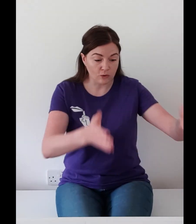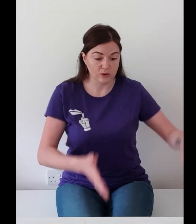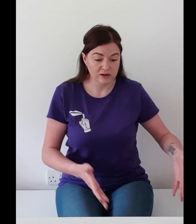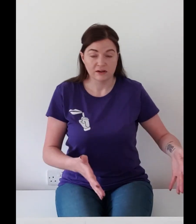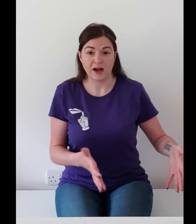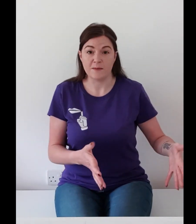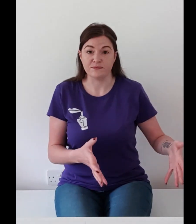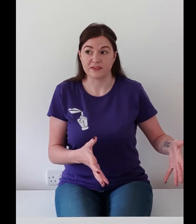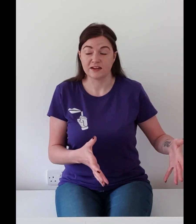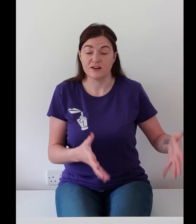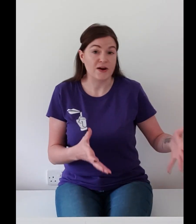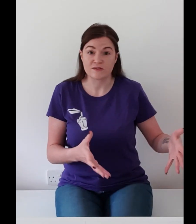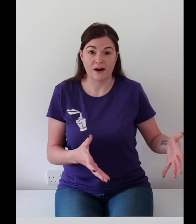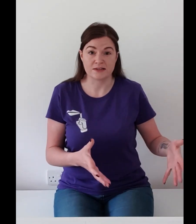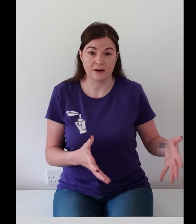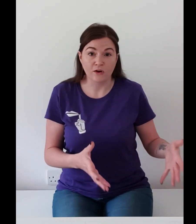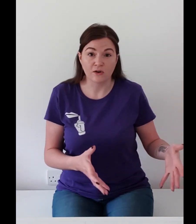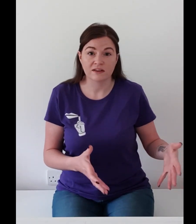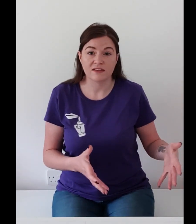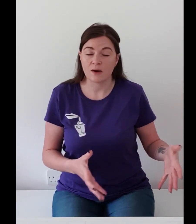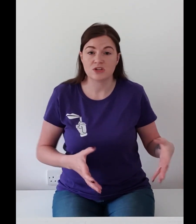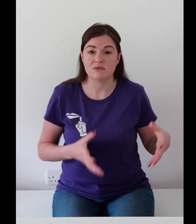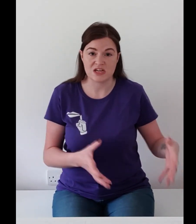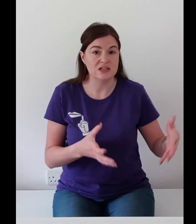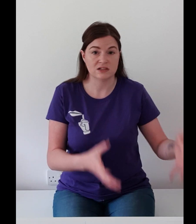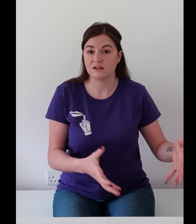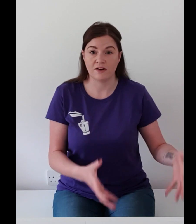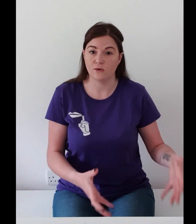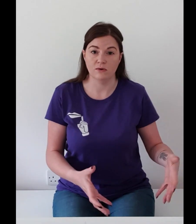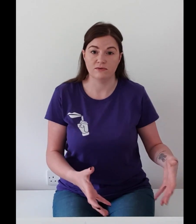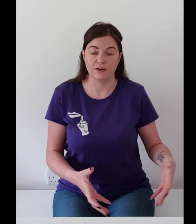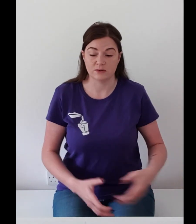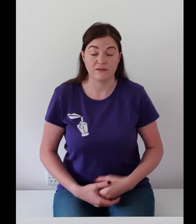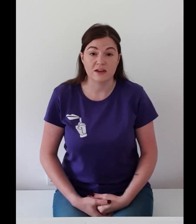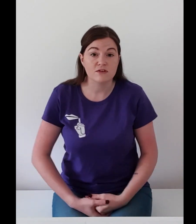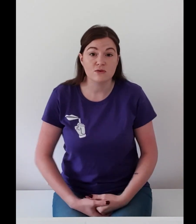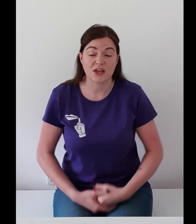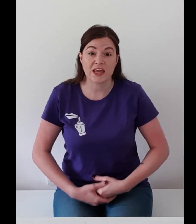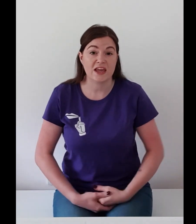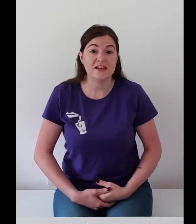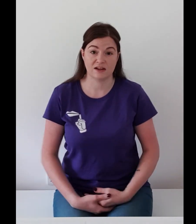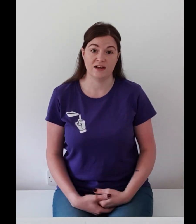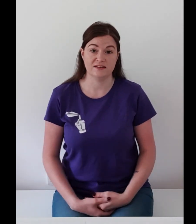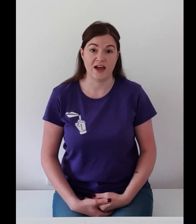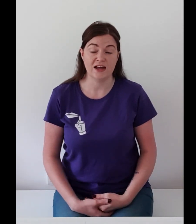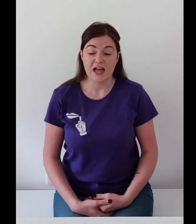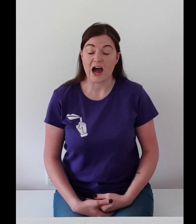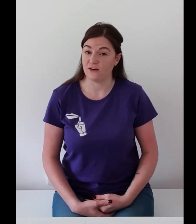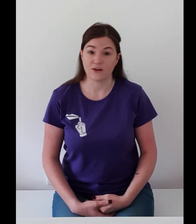whole nursery rhyme is a lot longer than that, we don't need to sign all of those. So I've given you the key signs there and I'll go